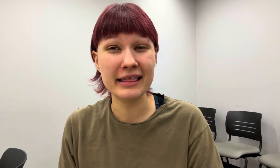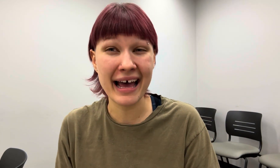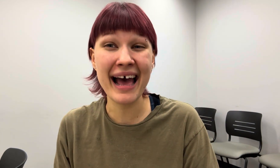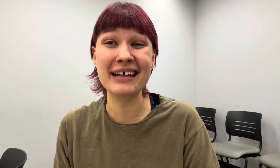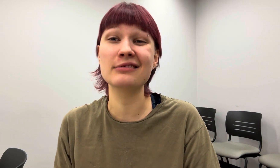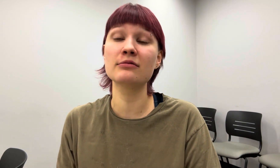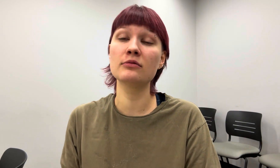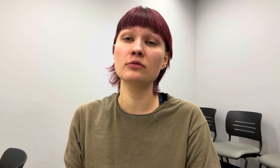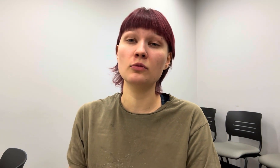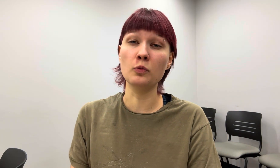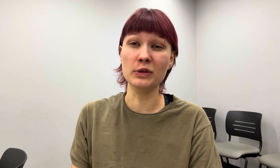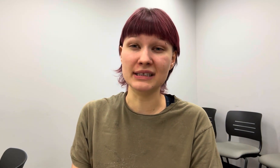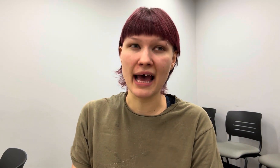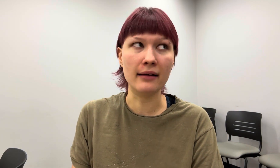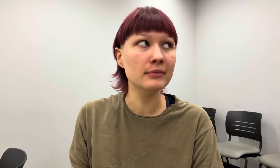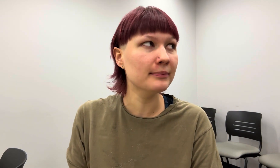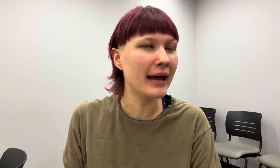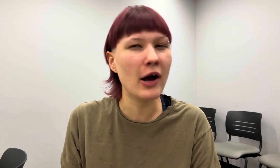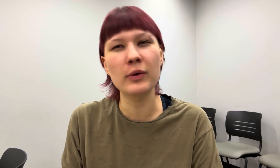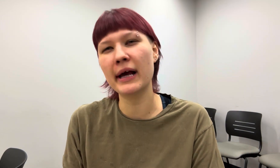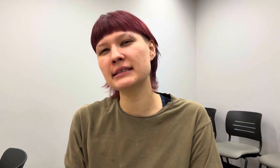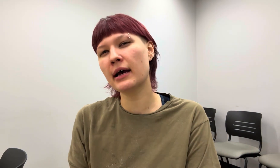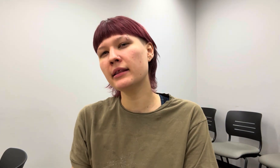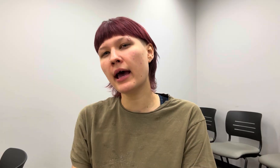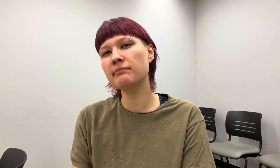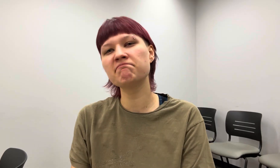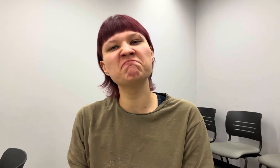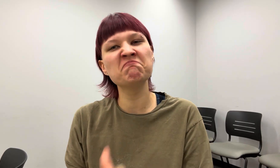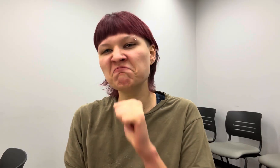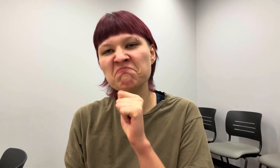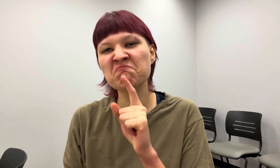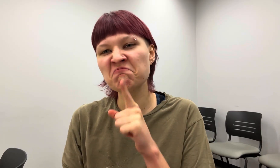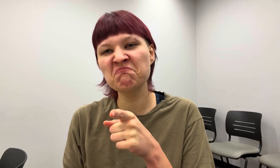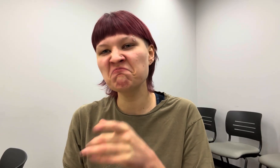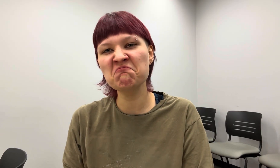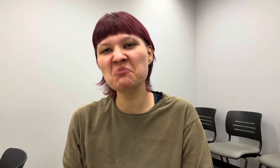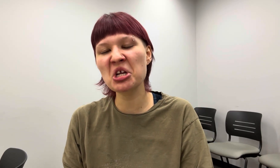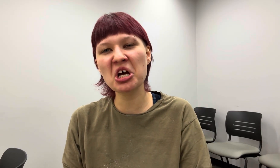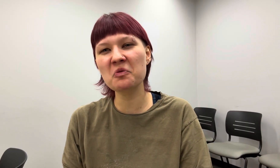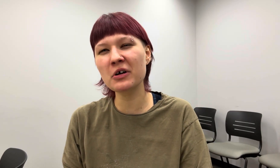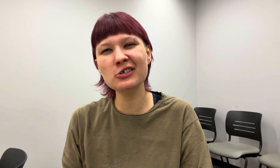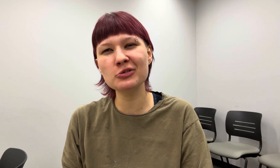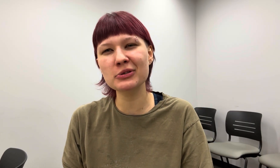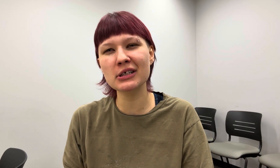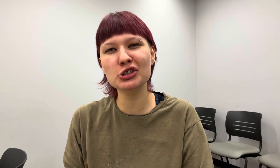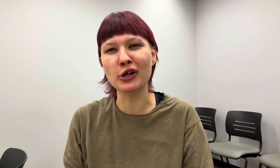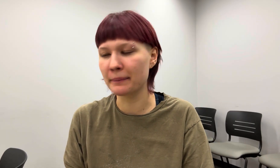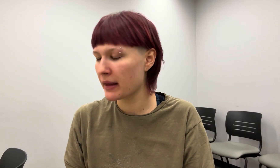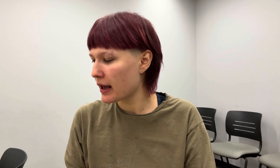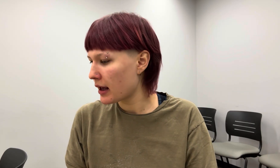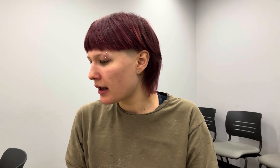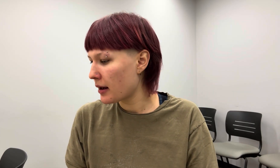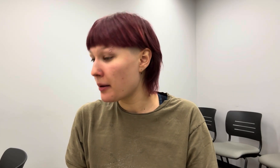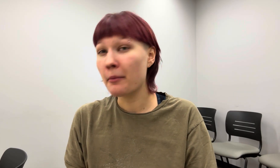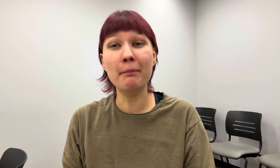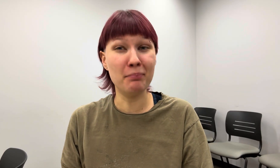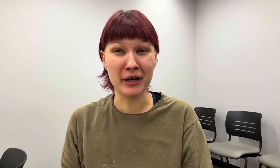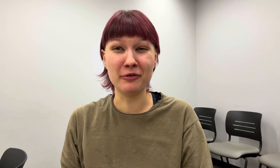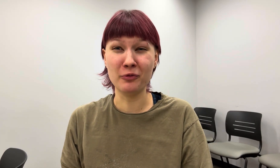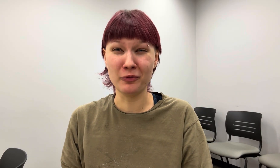That was that. How would I sign that? Not 100% sure. But what